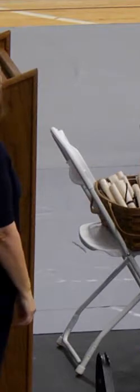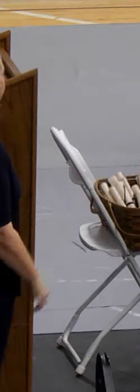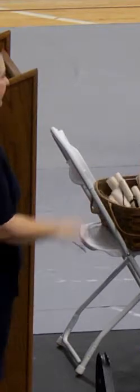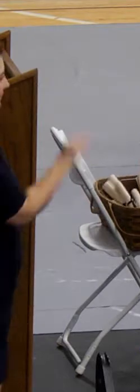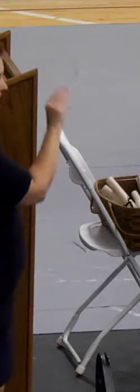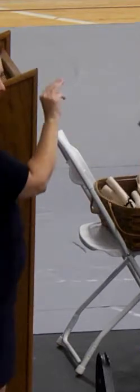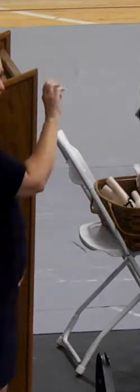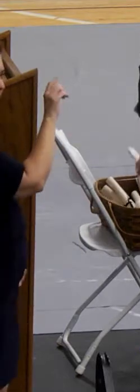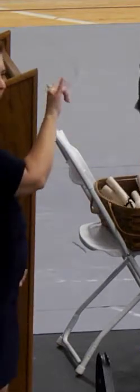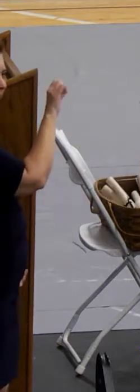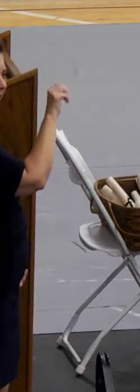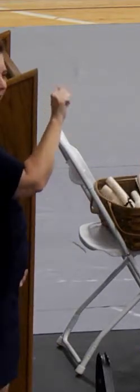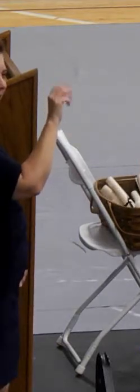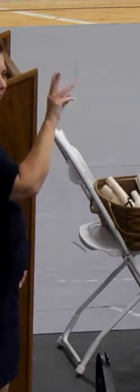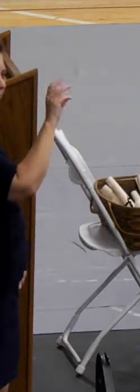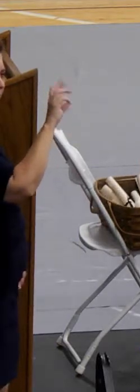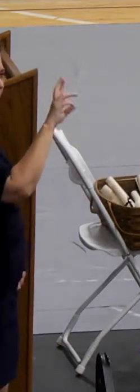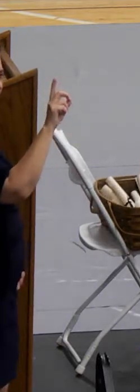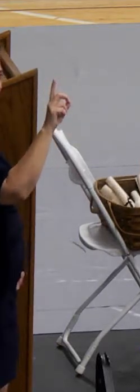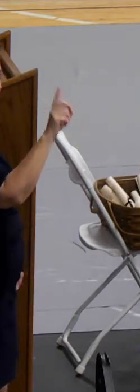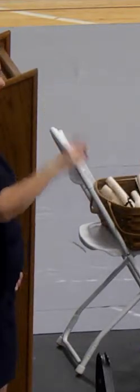Melissa Word.